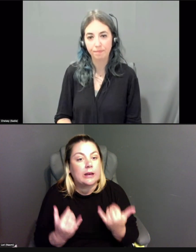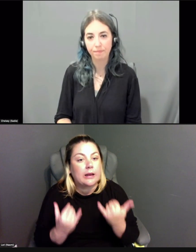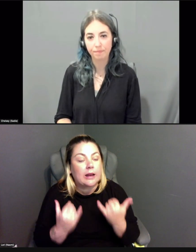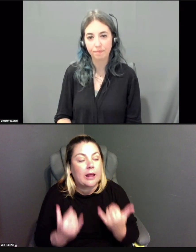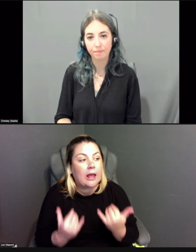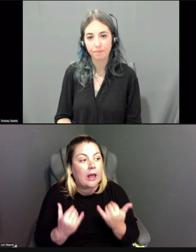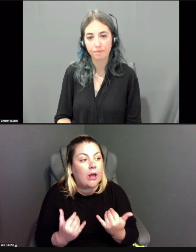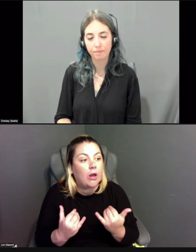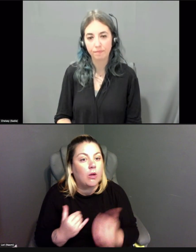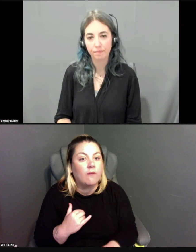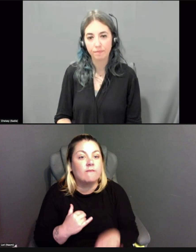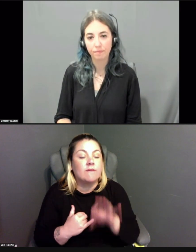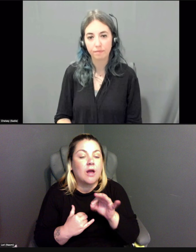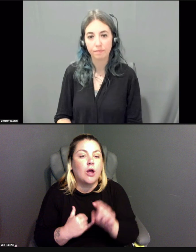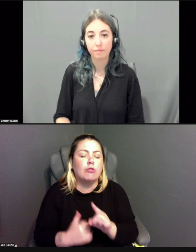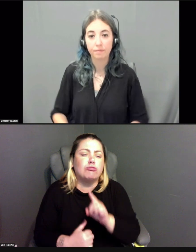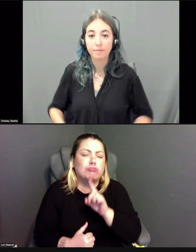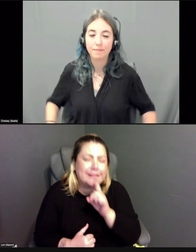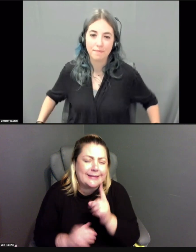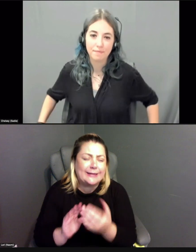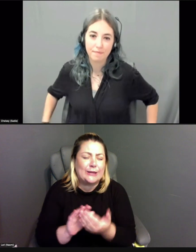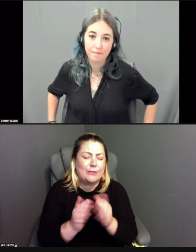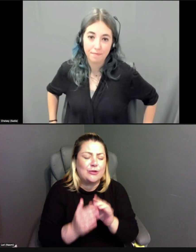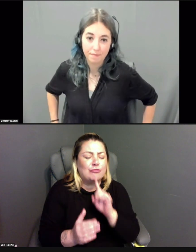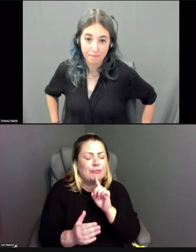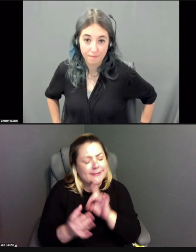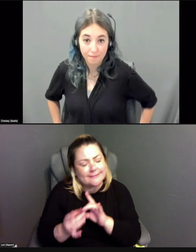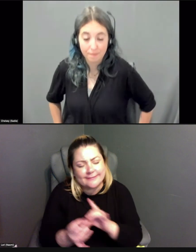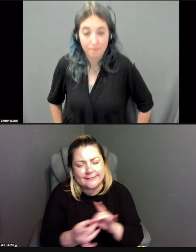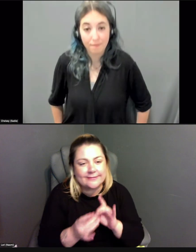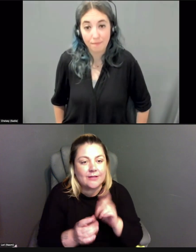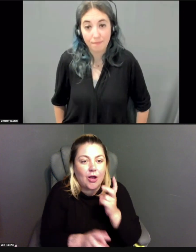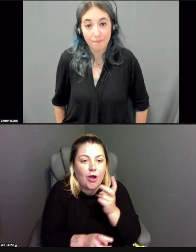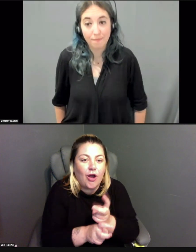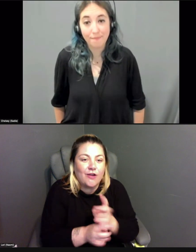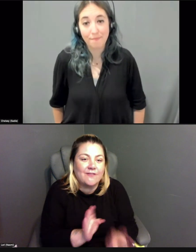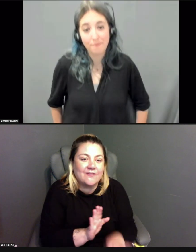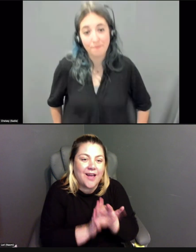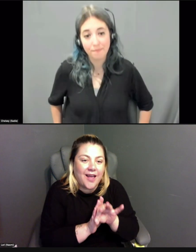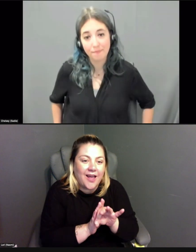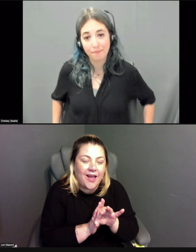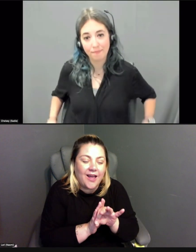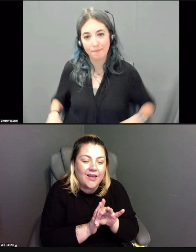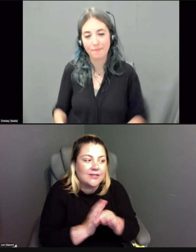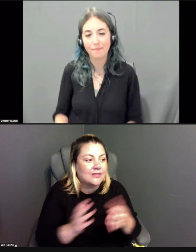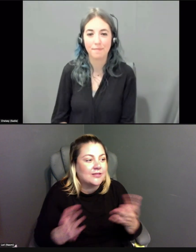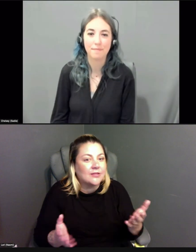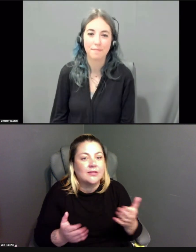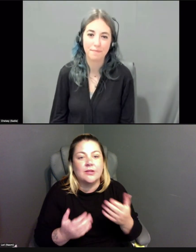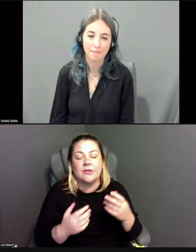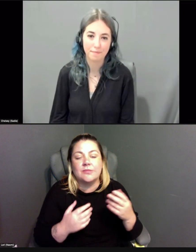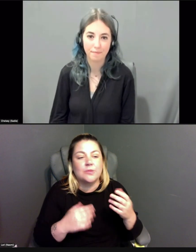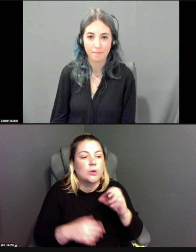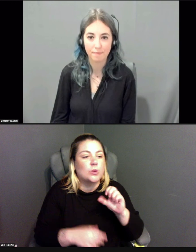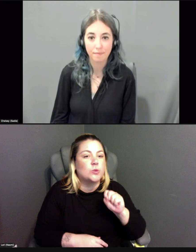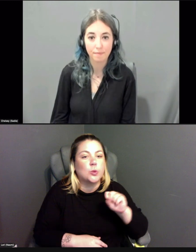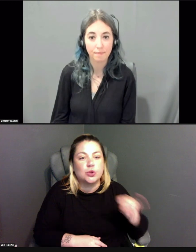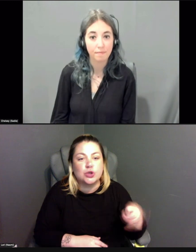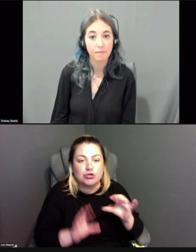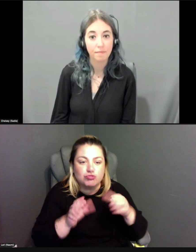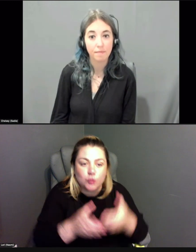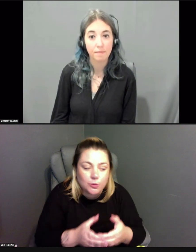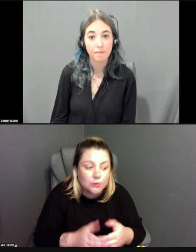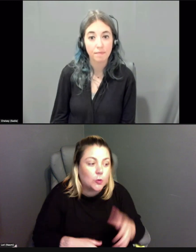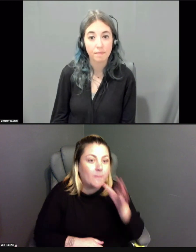find true community outside of those things too. Whether that's, in activism or social justice or